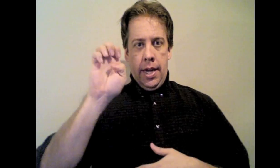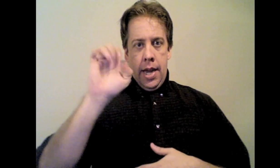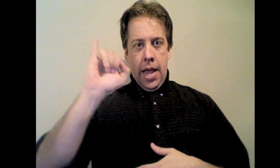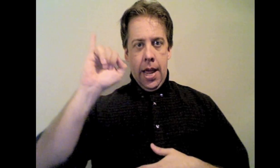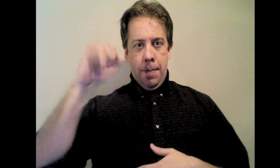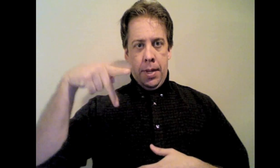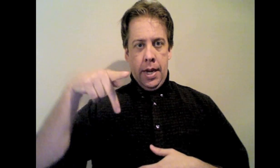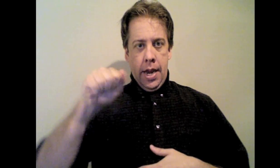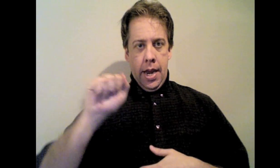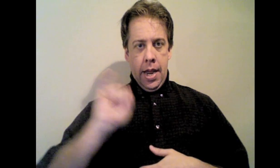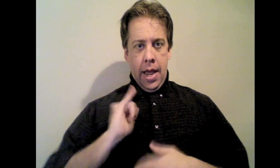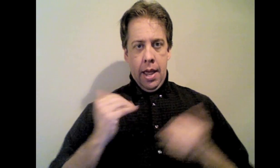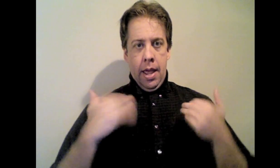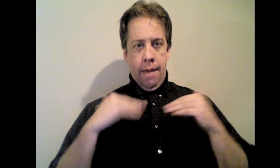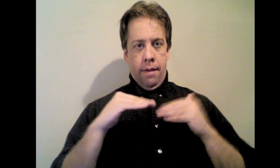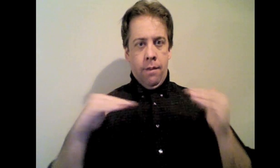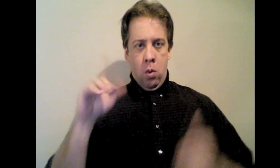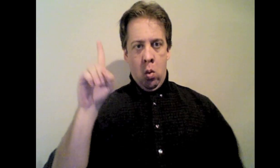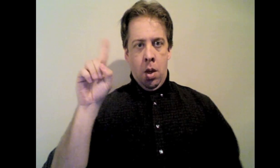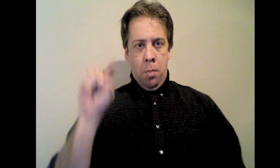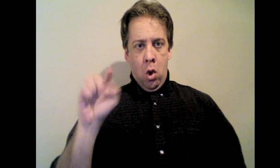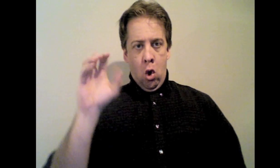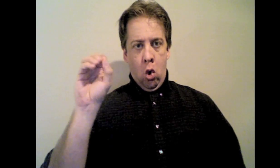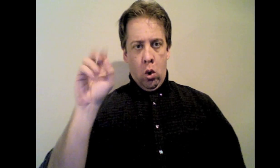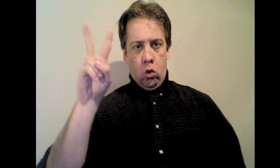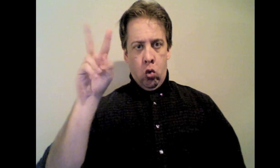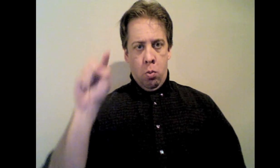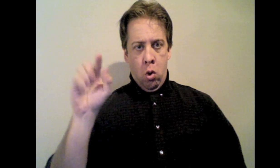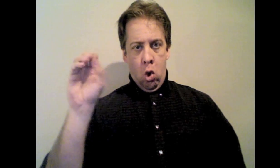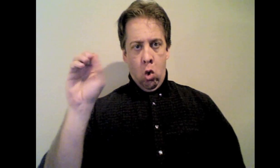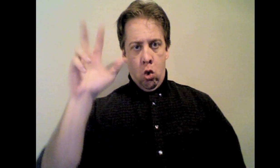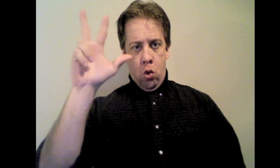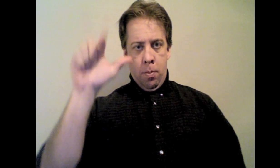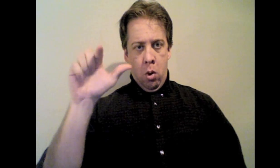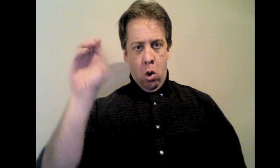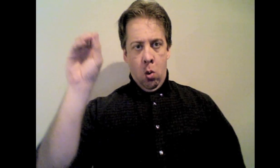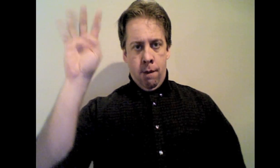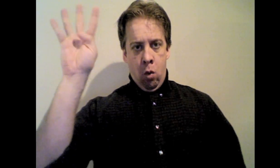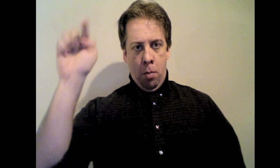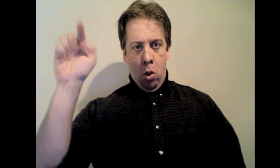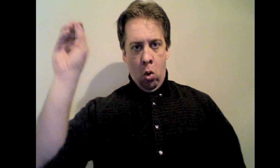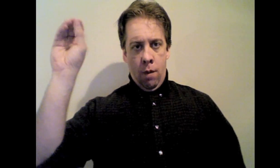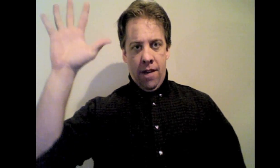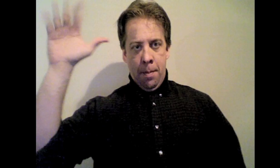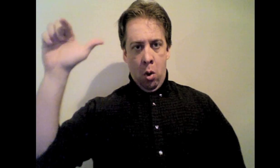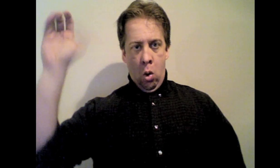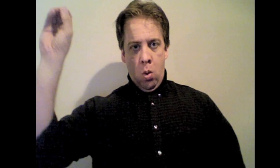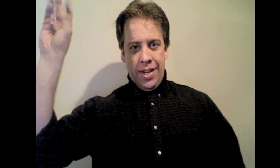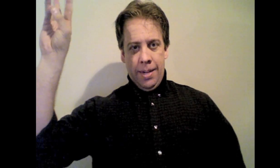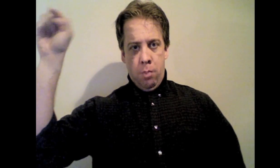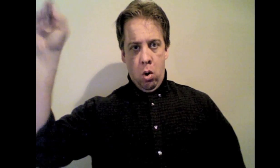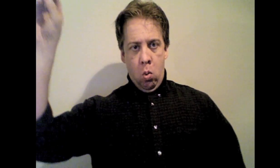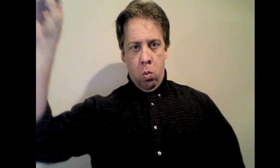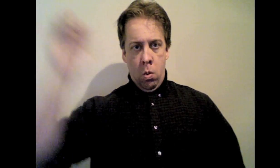the new EIPA. I have a level 1.0, 2.0, 3.0, 4.0, 5.0,